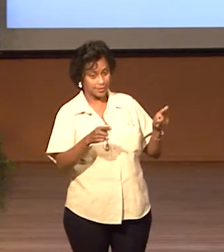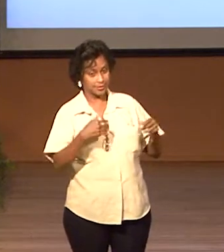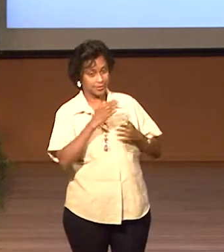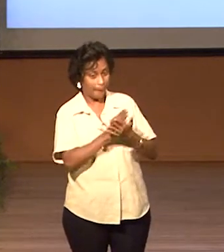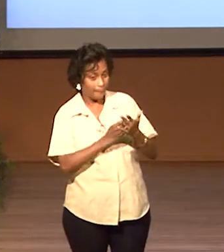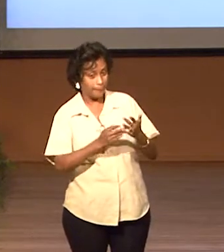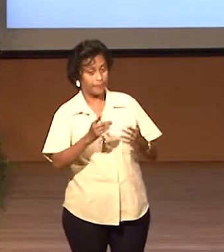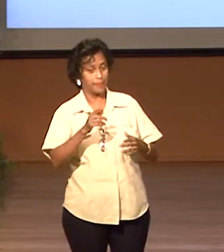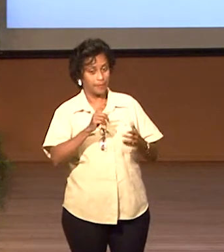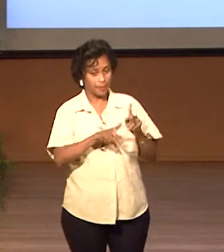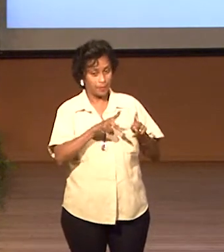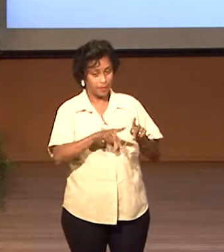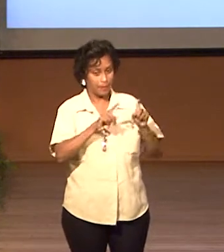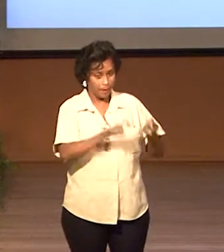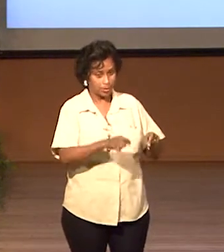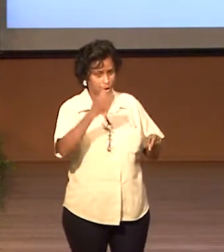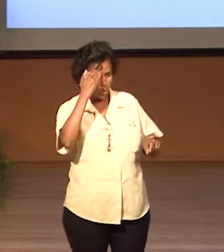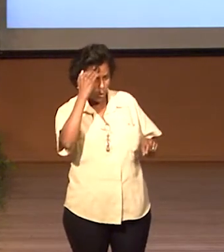might be